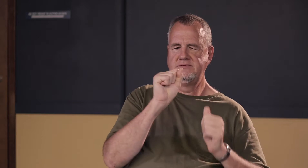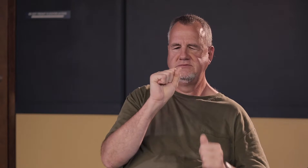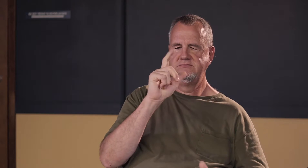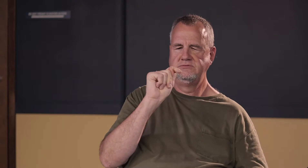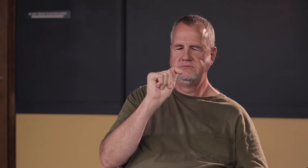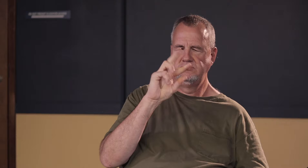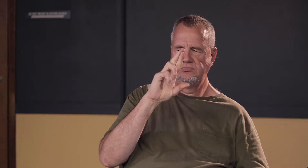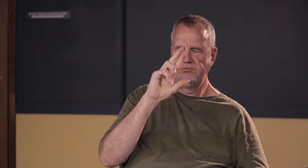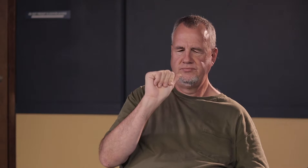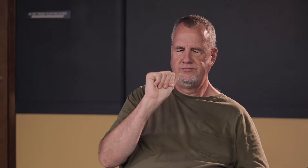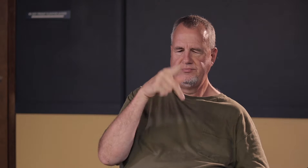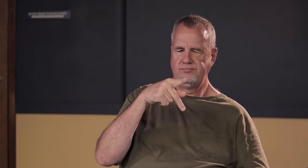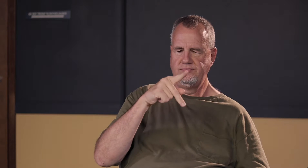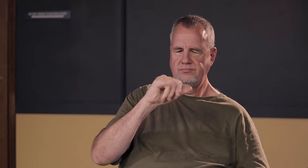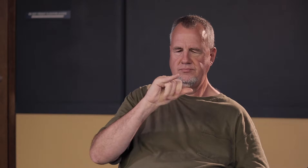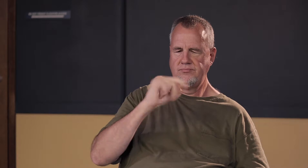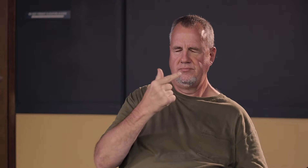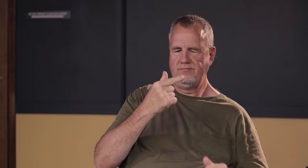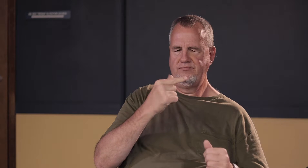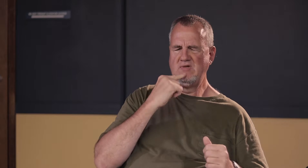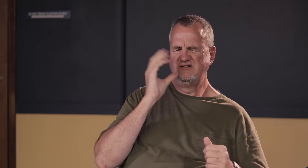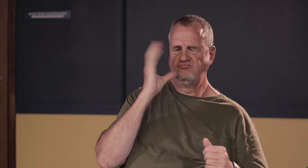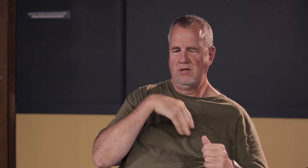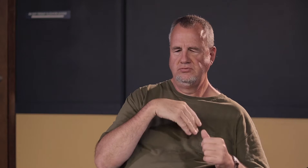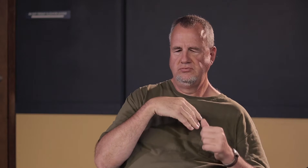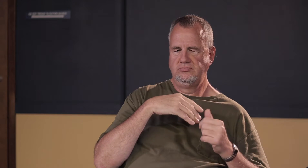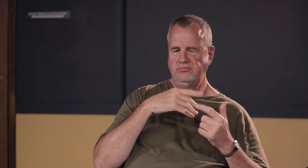and making sure that the quantity is correct.